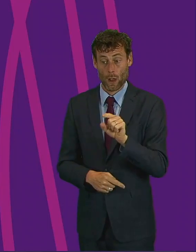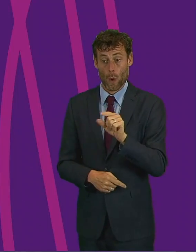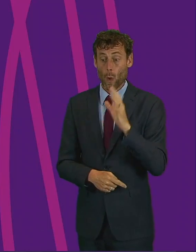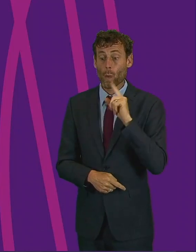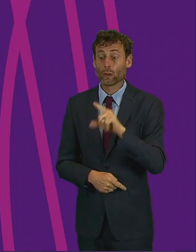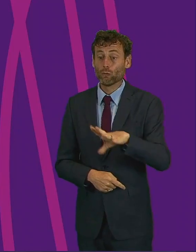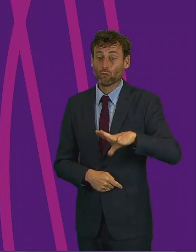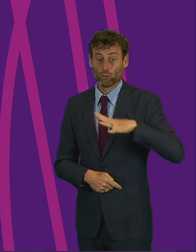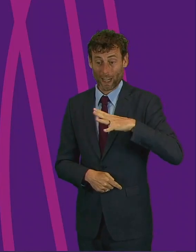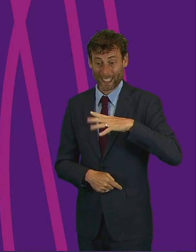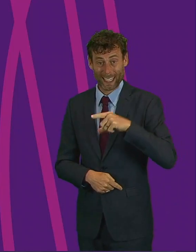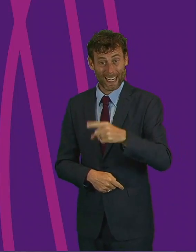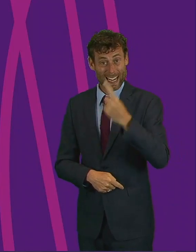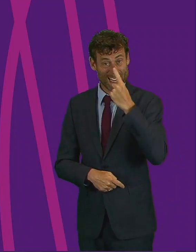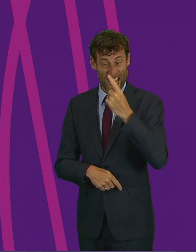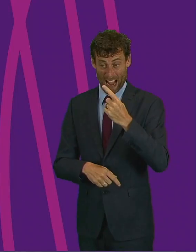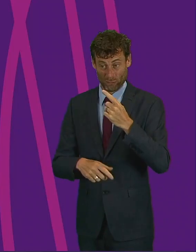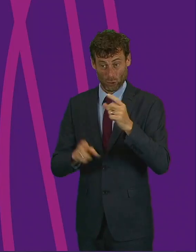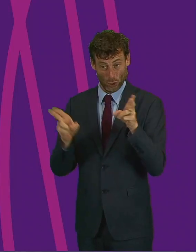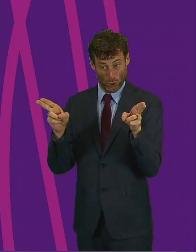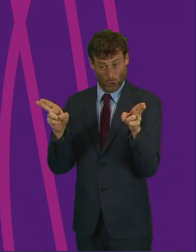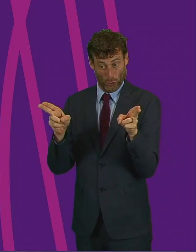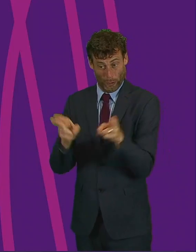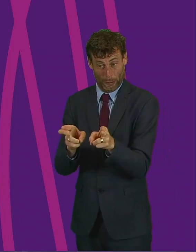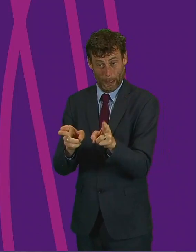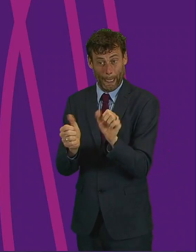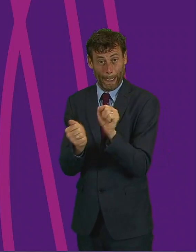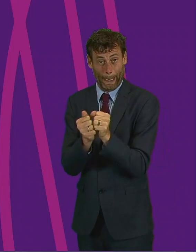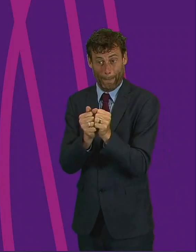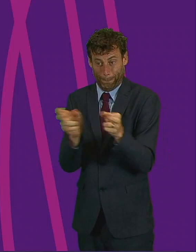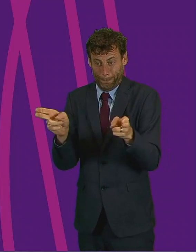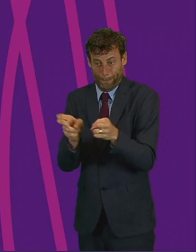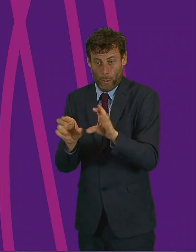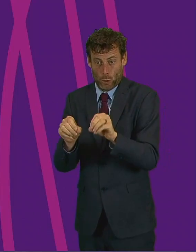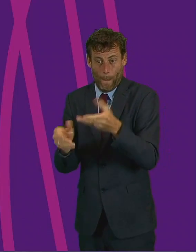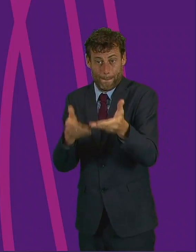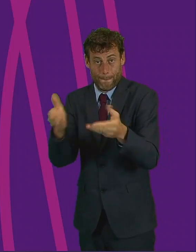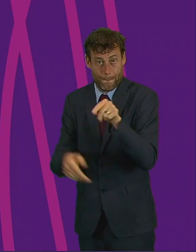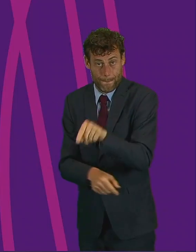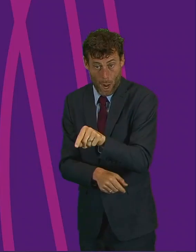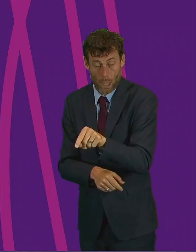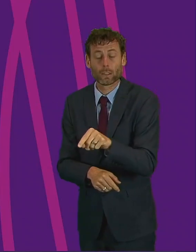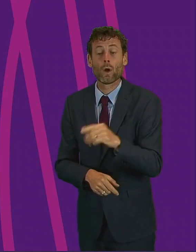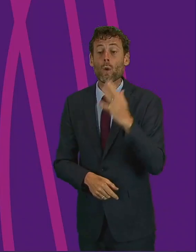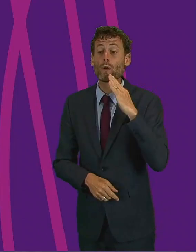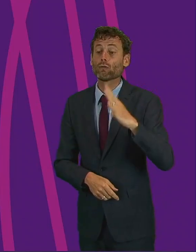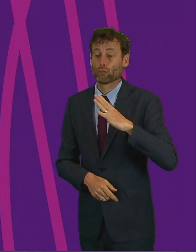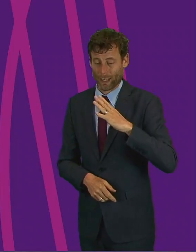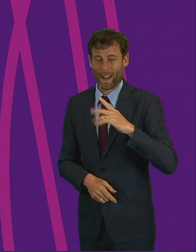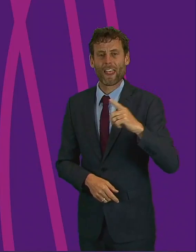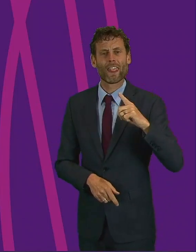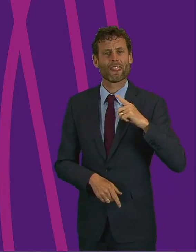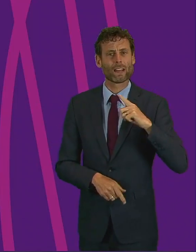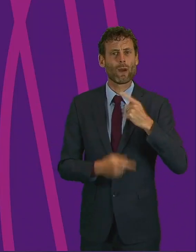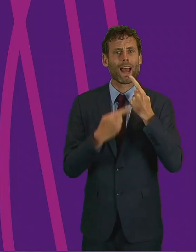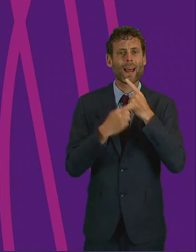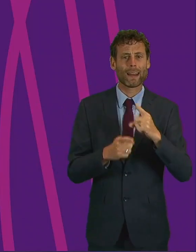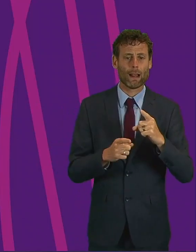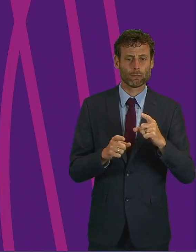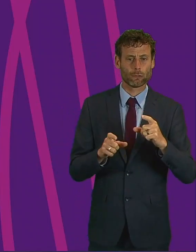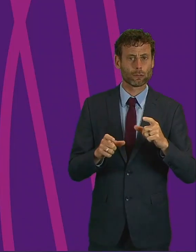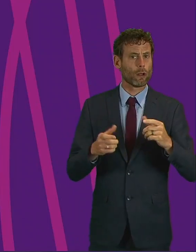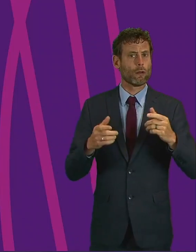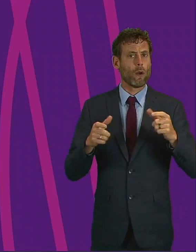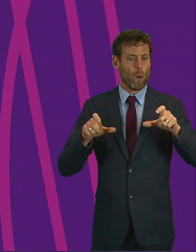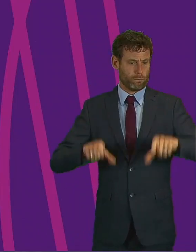in addition, of course, to all of the actions all of us have to take. So we will continue to take these actions. We will continue to take them based on the best possible evidence,